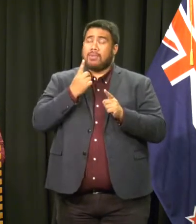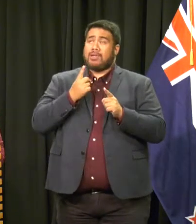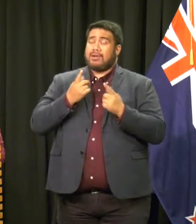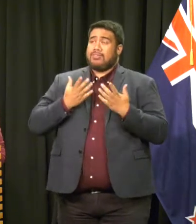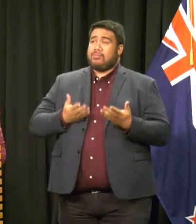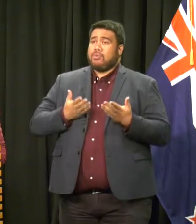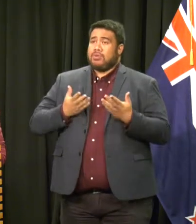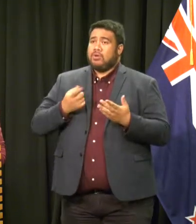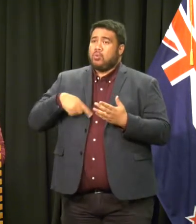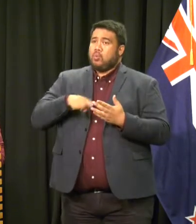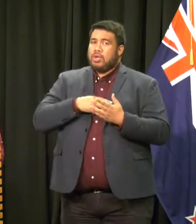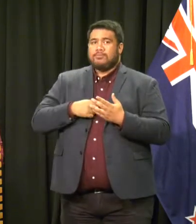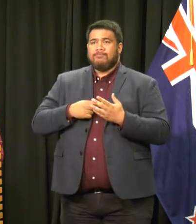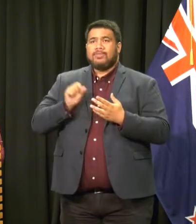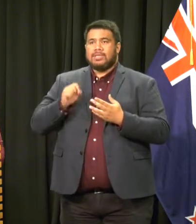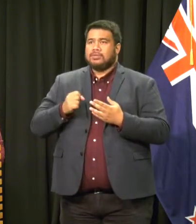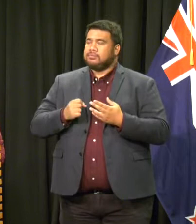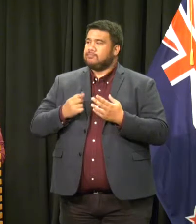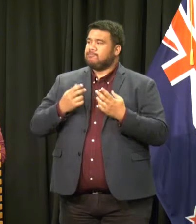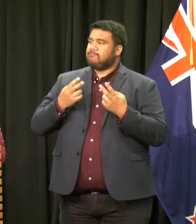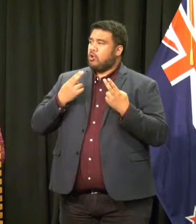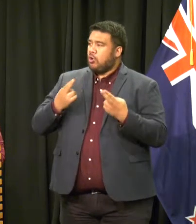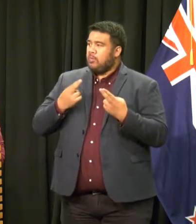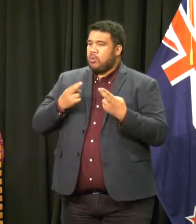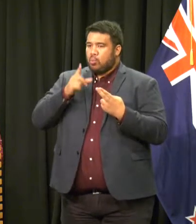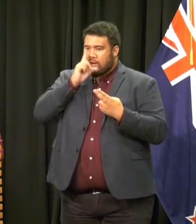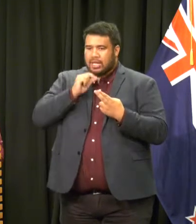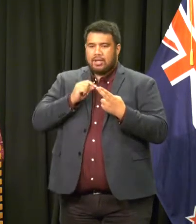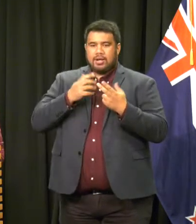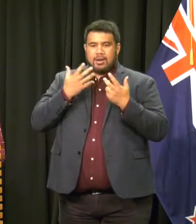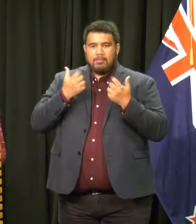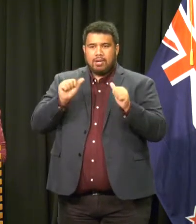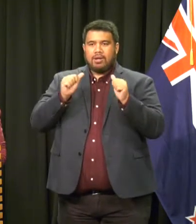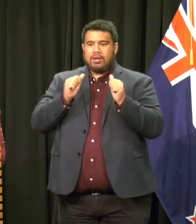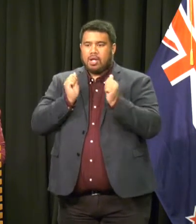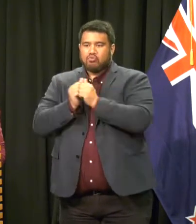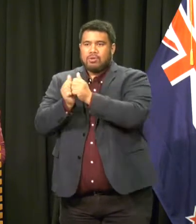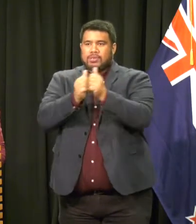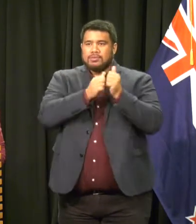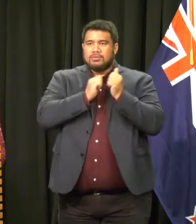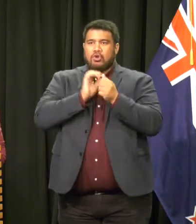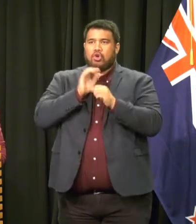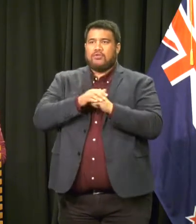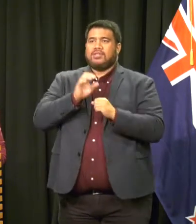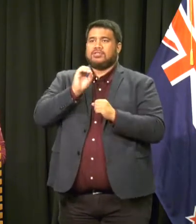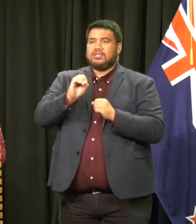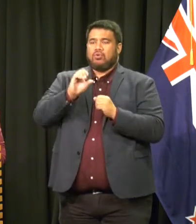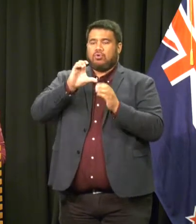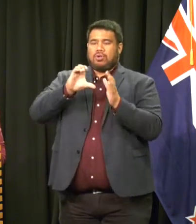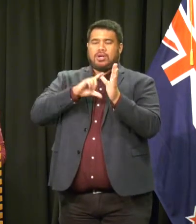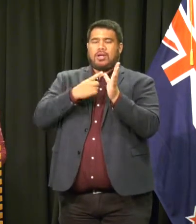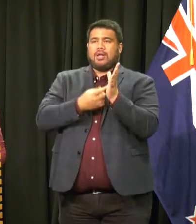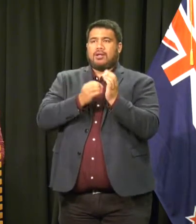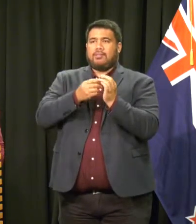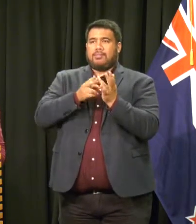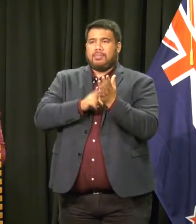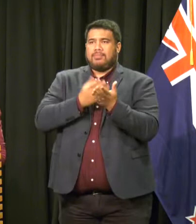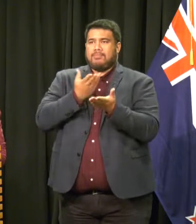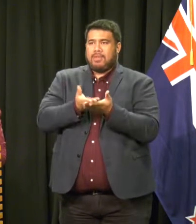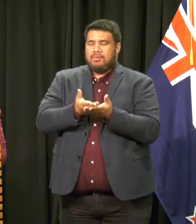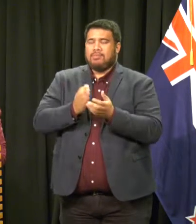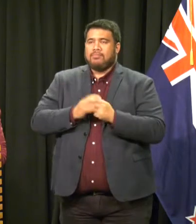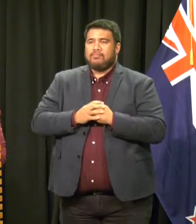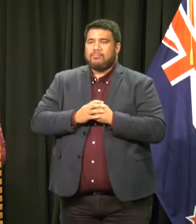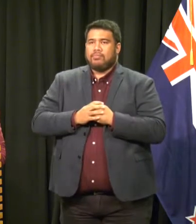much hopeful that we are able to build consensus around the zero carbon bill. I wouldn't be surprised